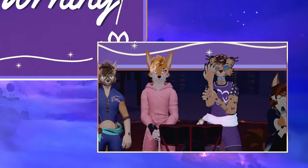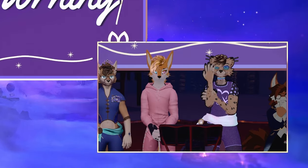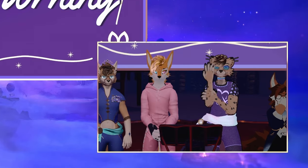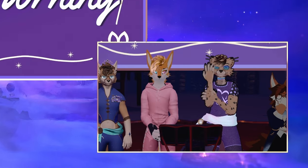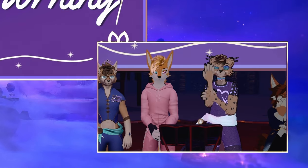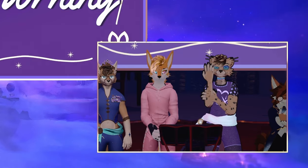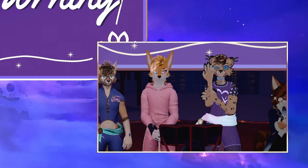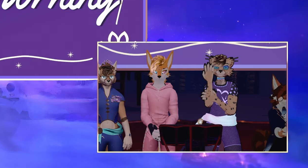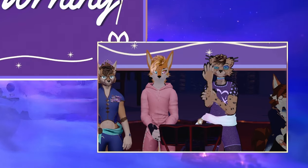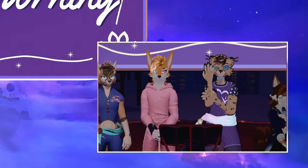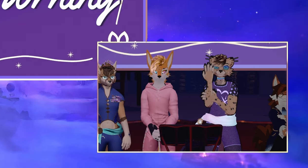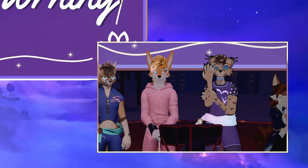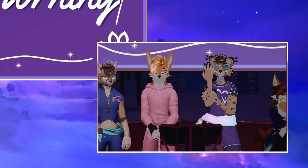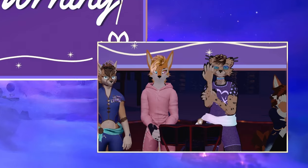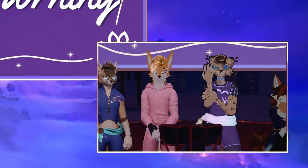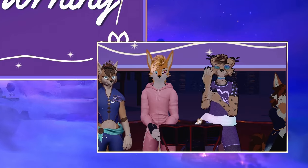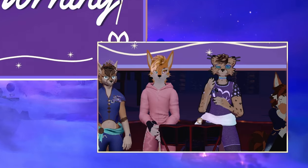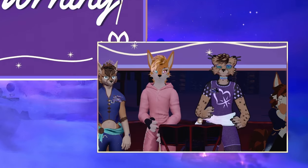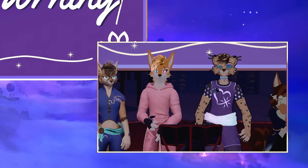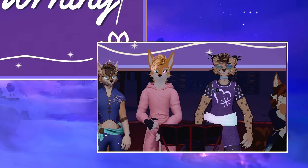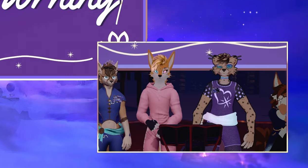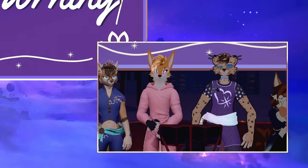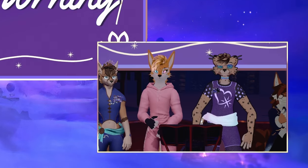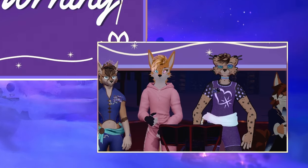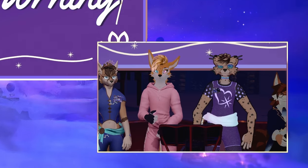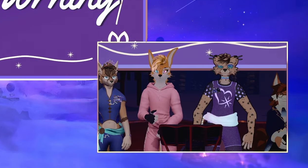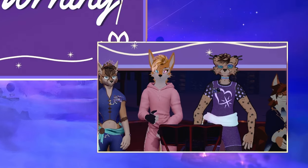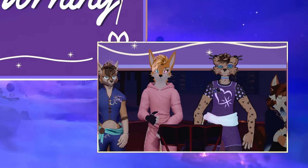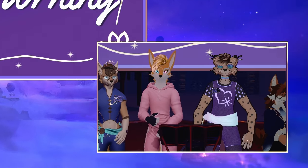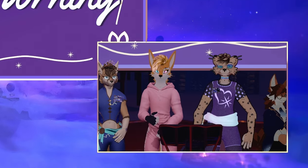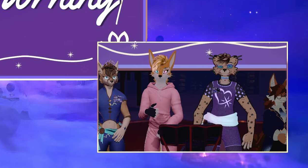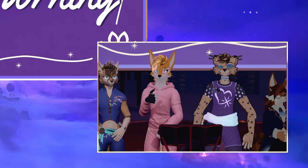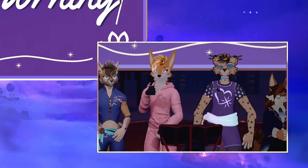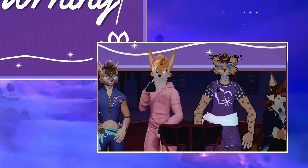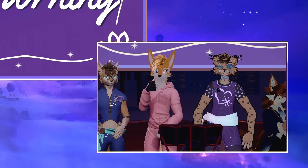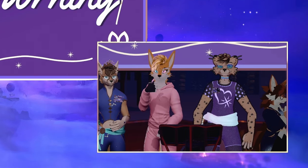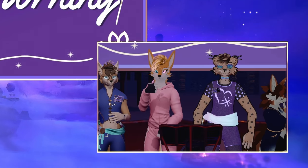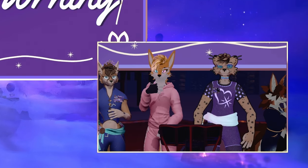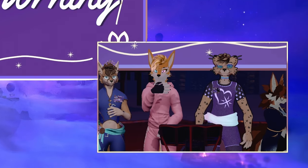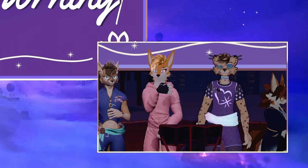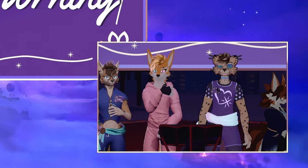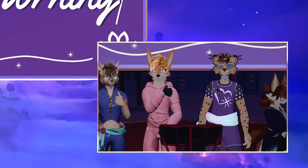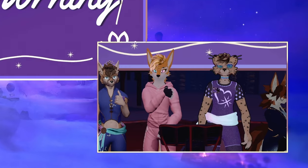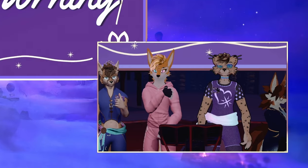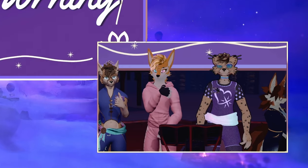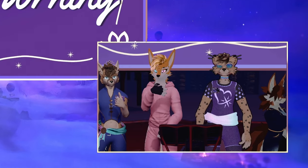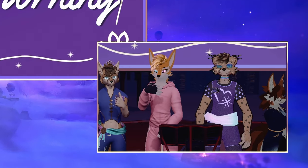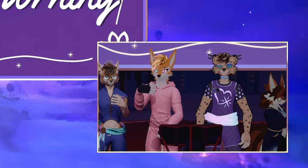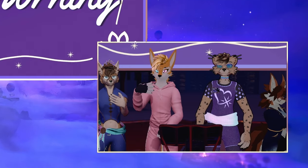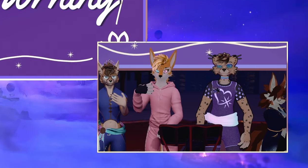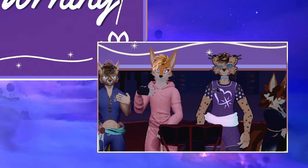Good morning. Two different signs together, good and morning.